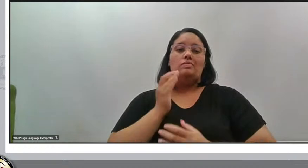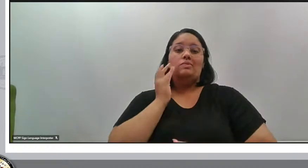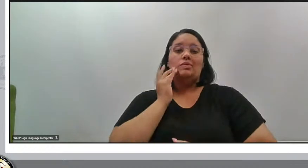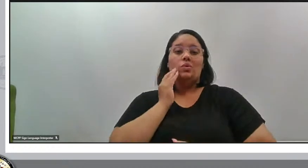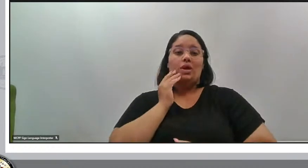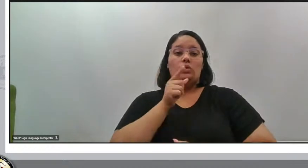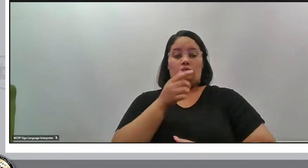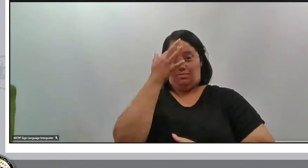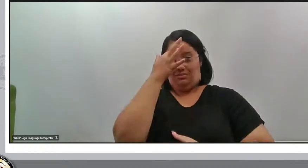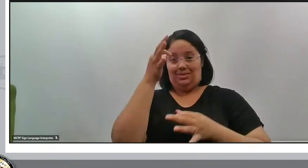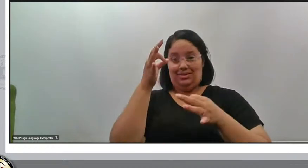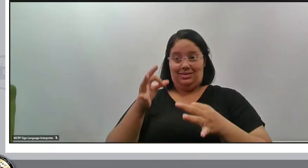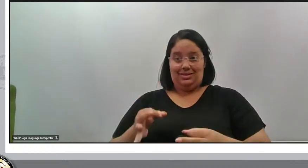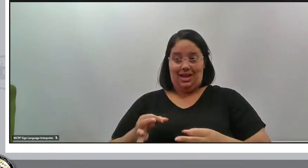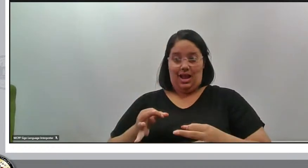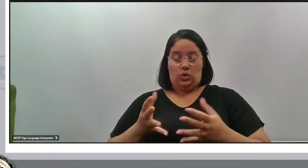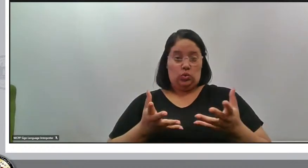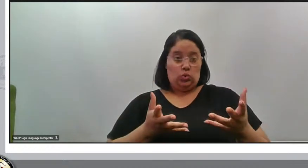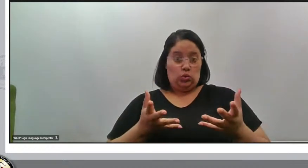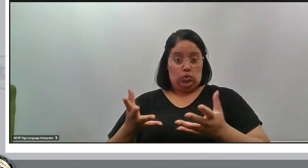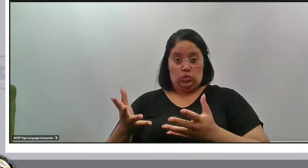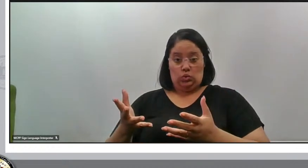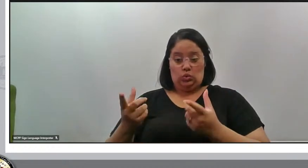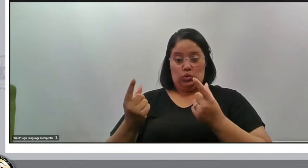decision to that effect was taken,